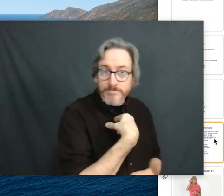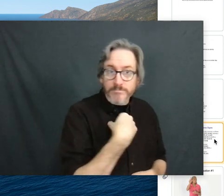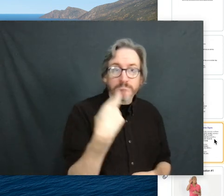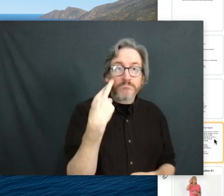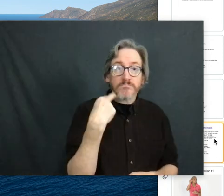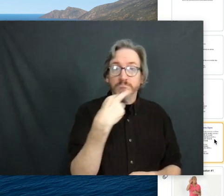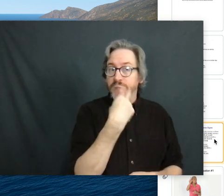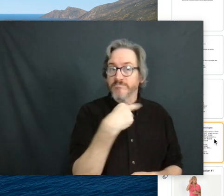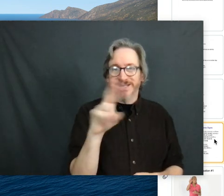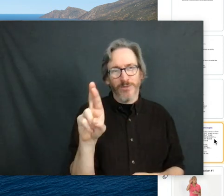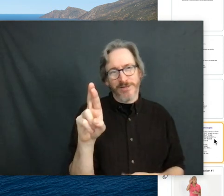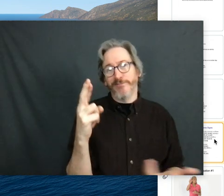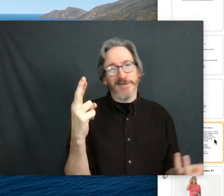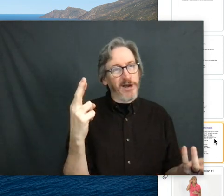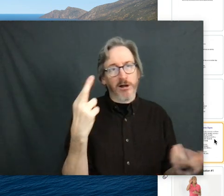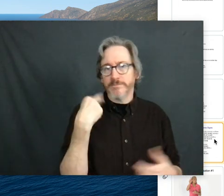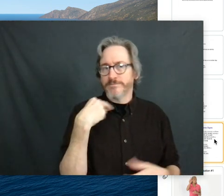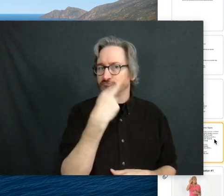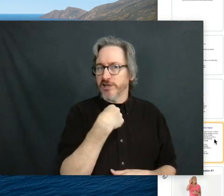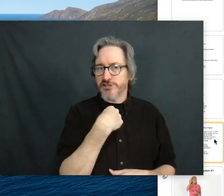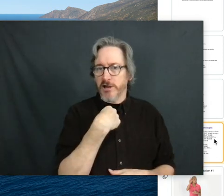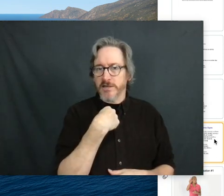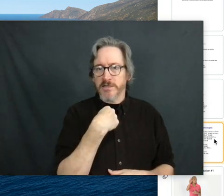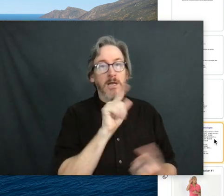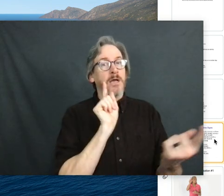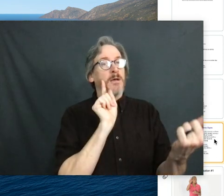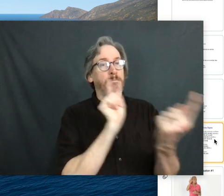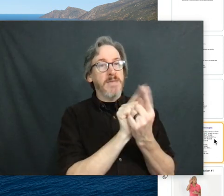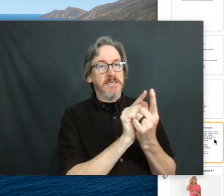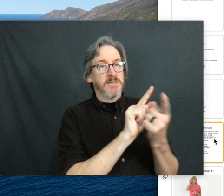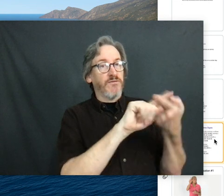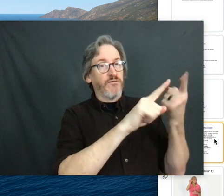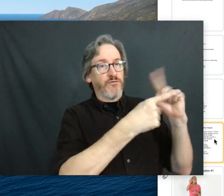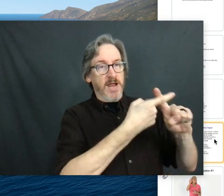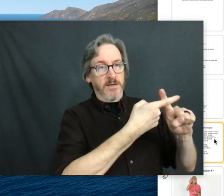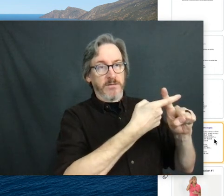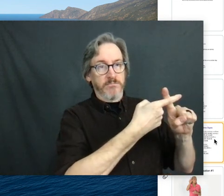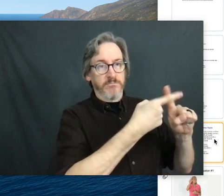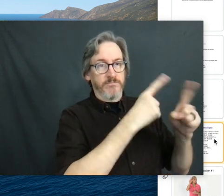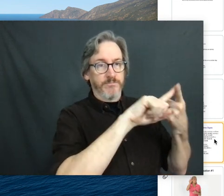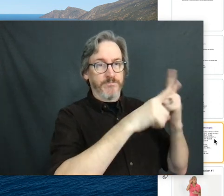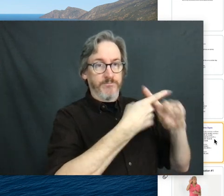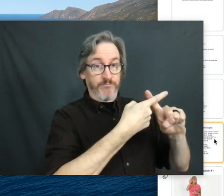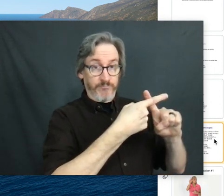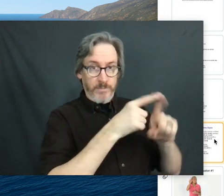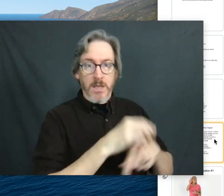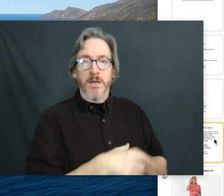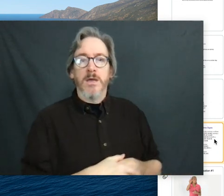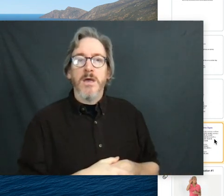Restaurant. With an R. Restaurant. Meet friend.